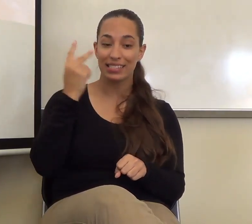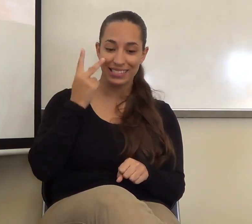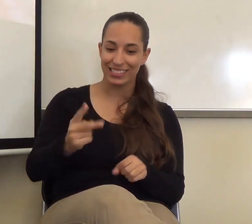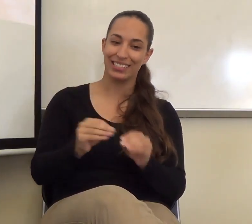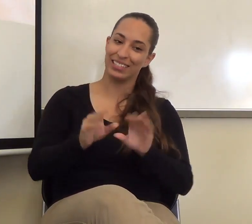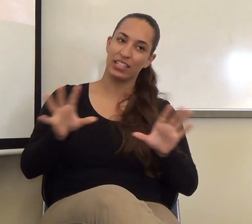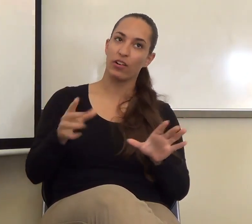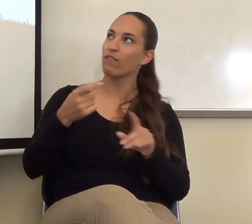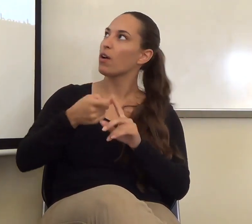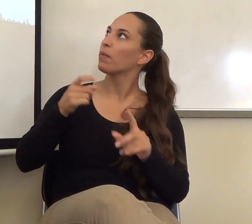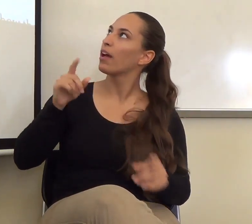a B.